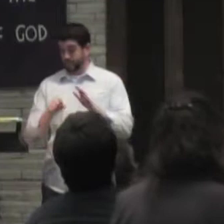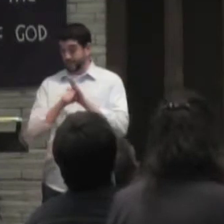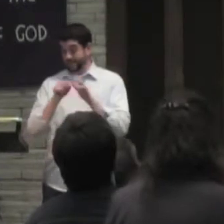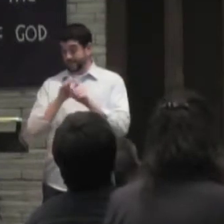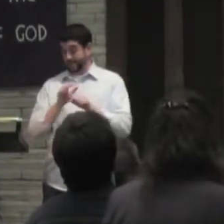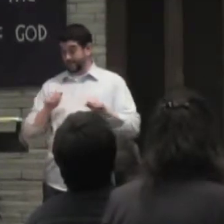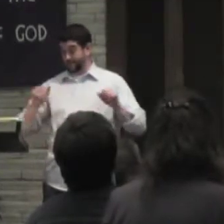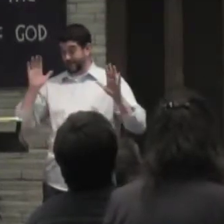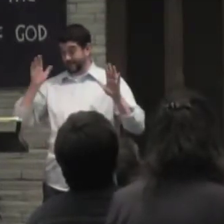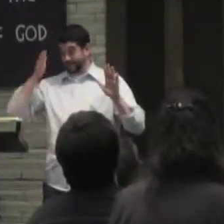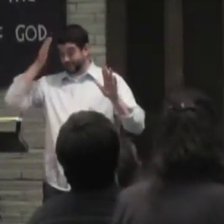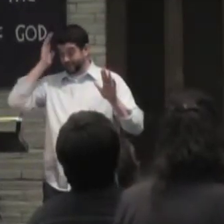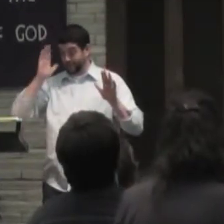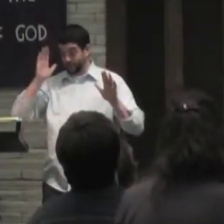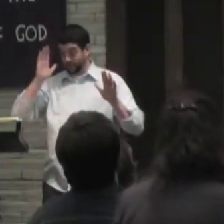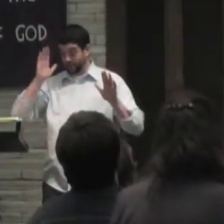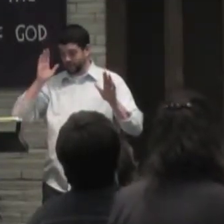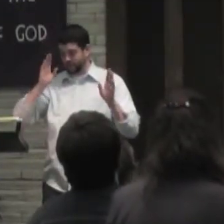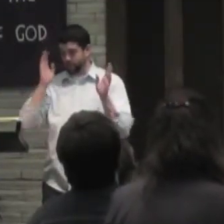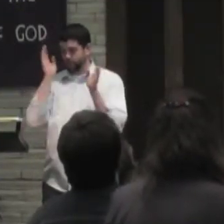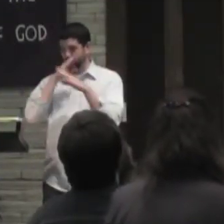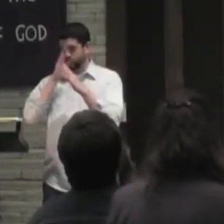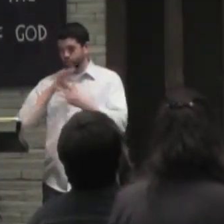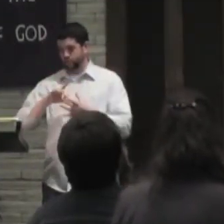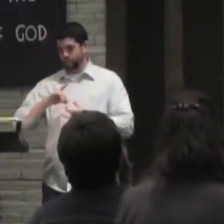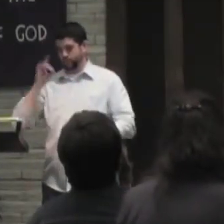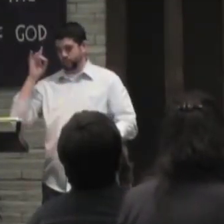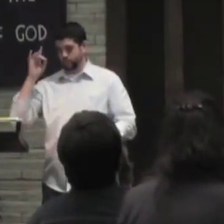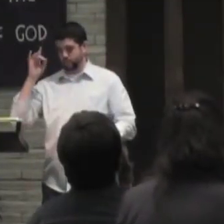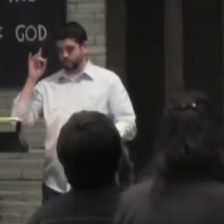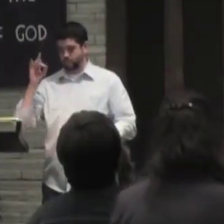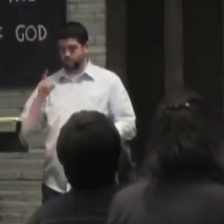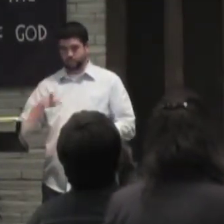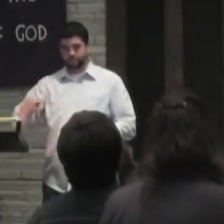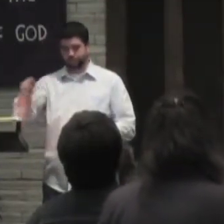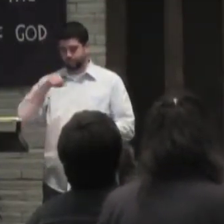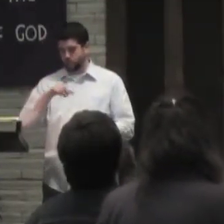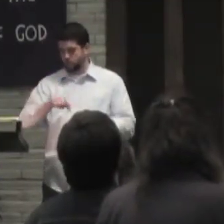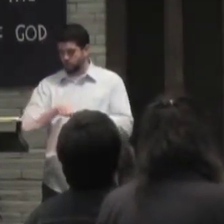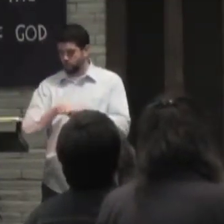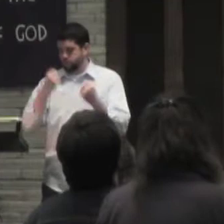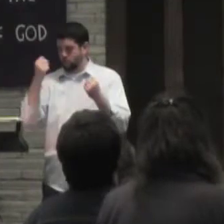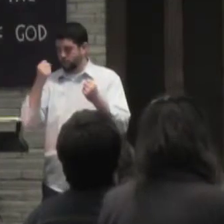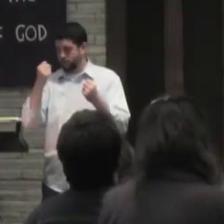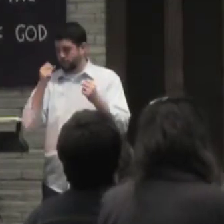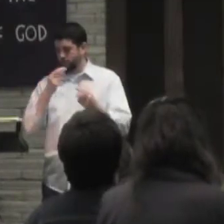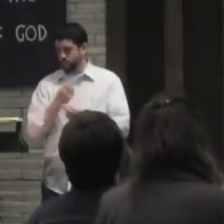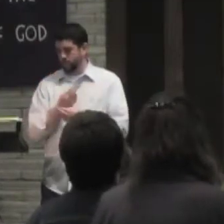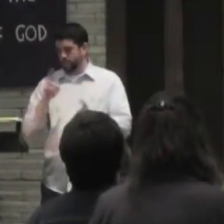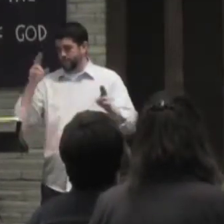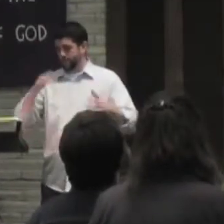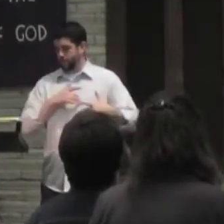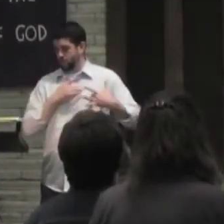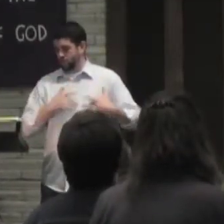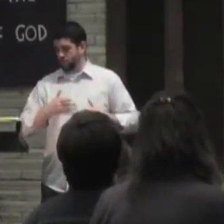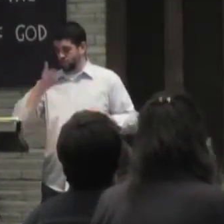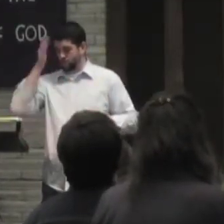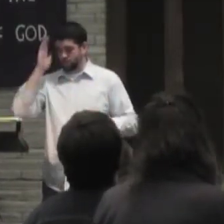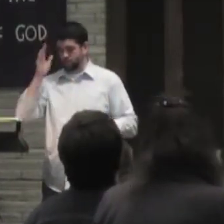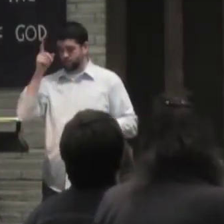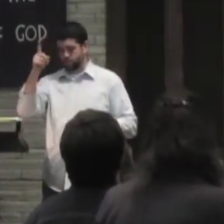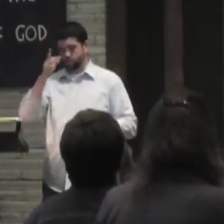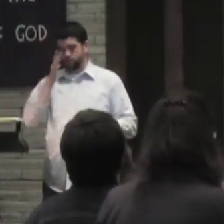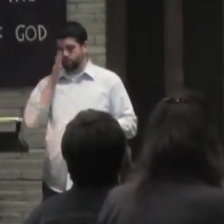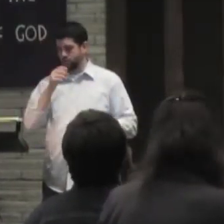The sacrifice of God is a troubled spirit. A broken and contrite heart, O